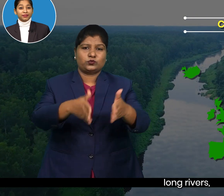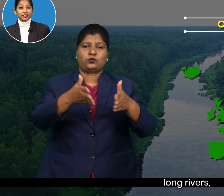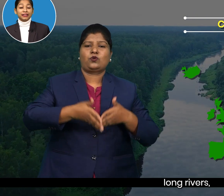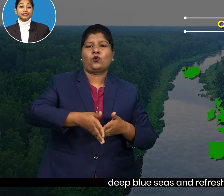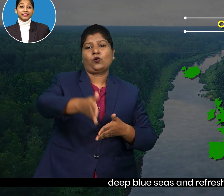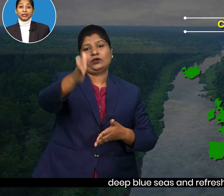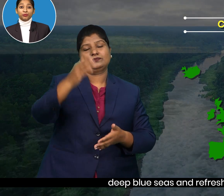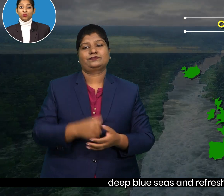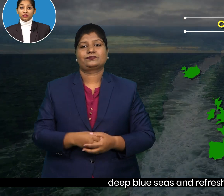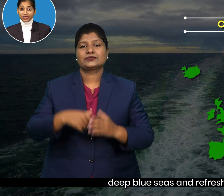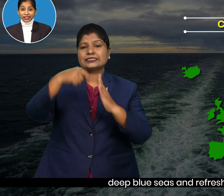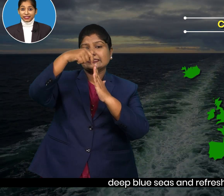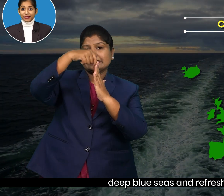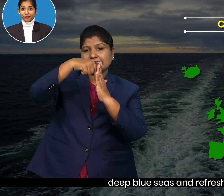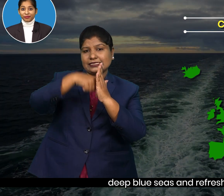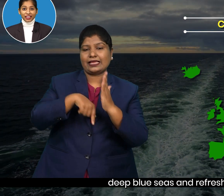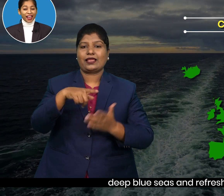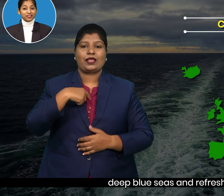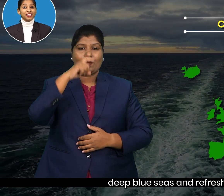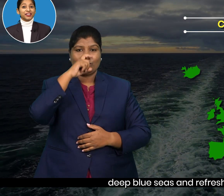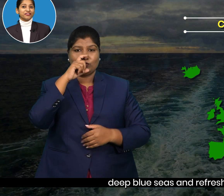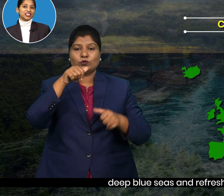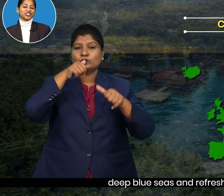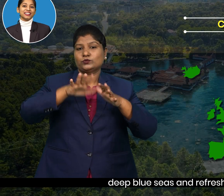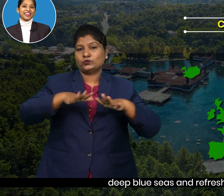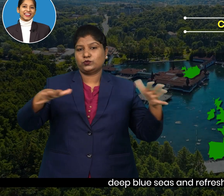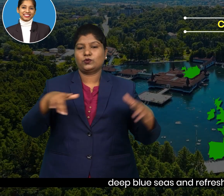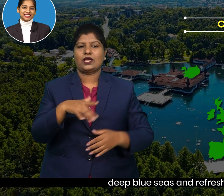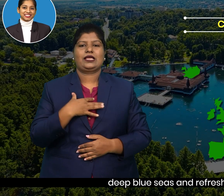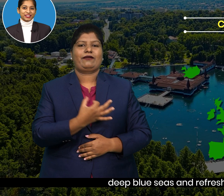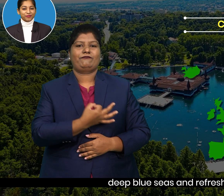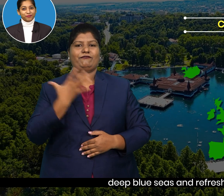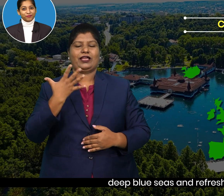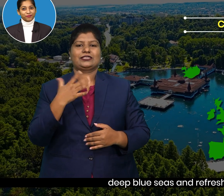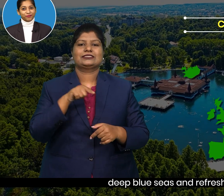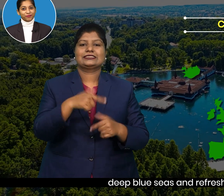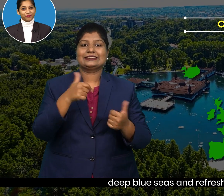deep blue seas, and refreshing lakes.